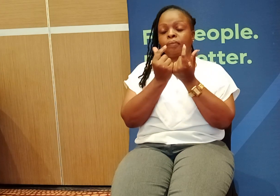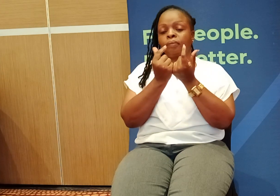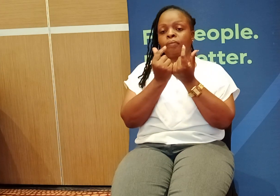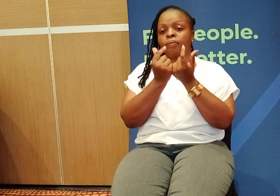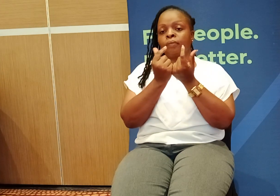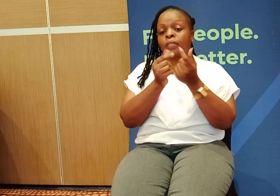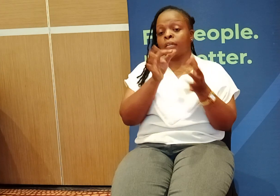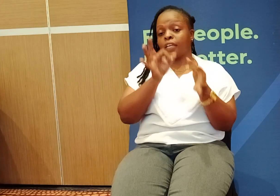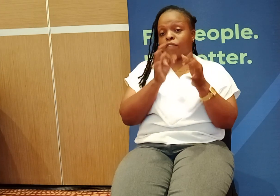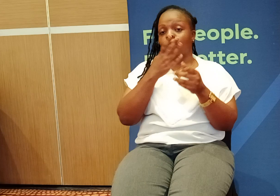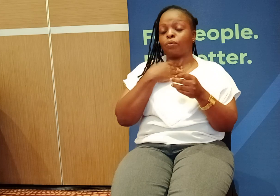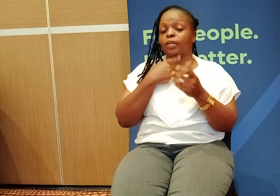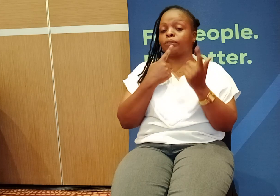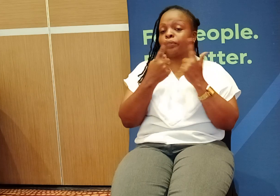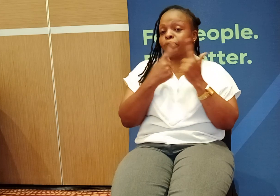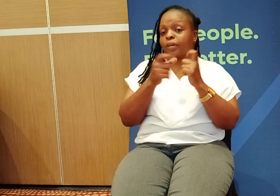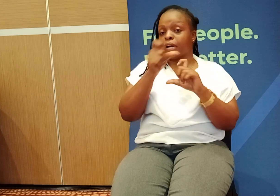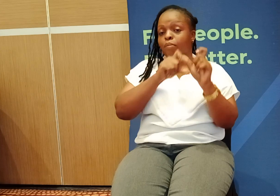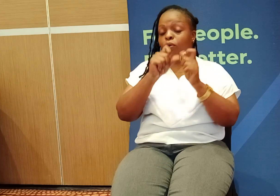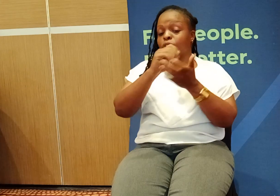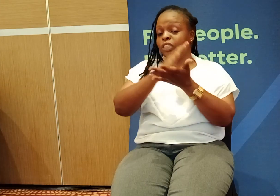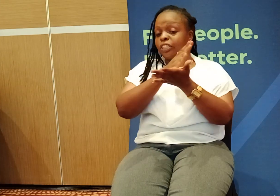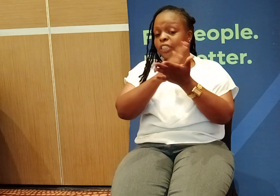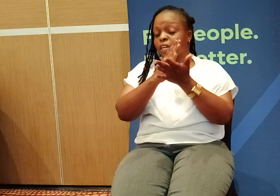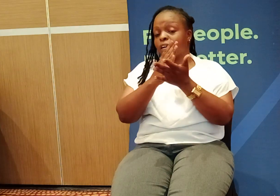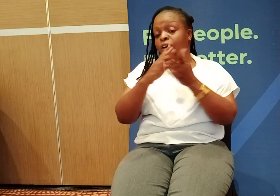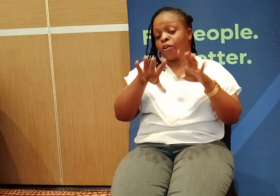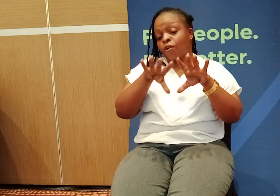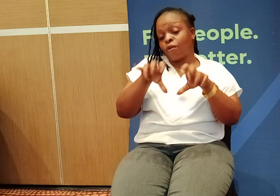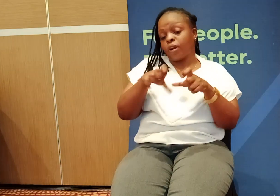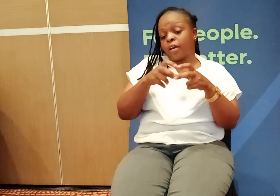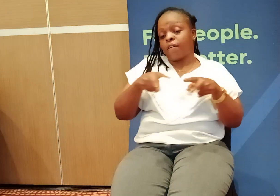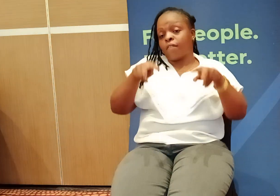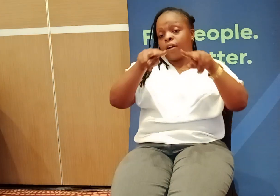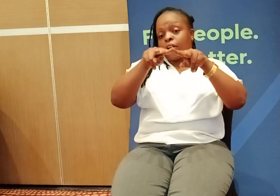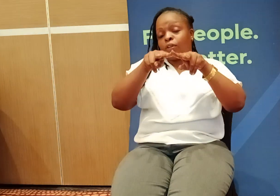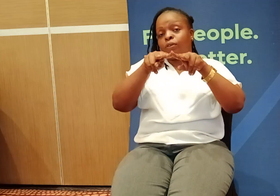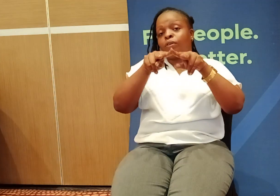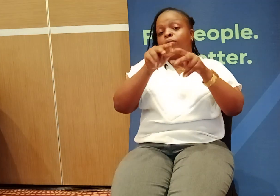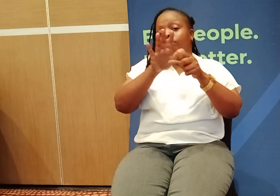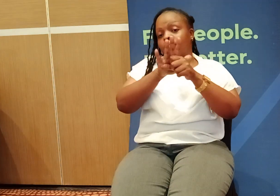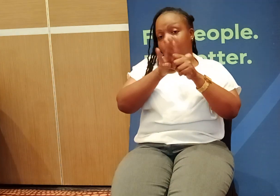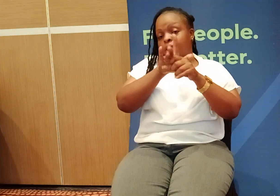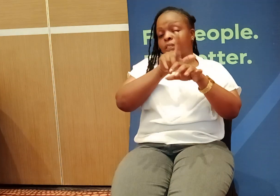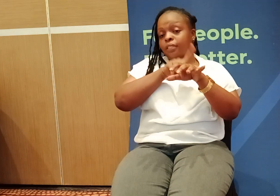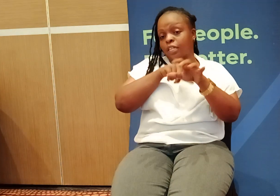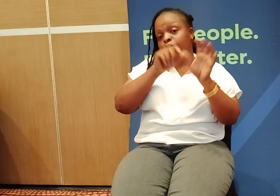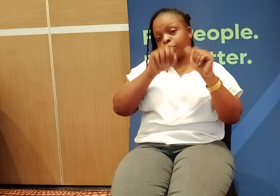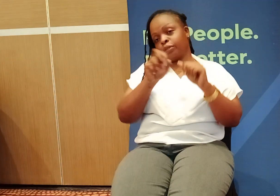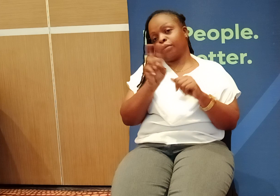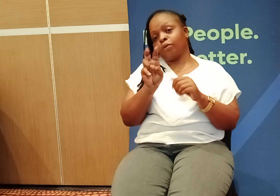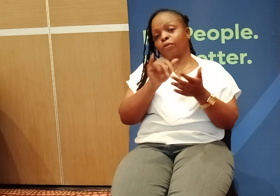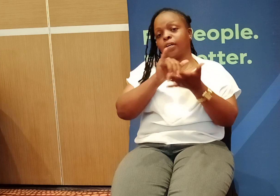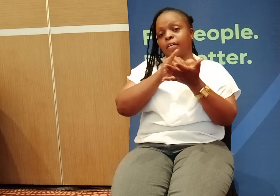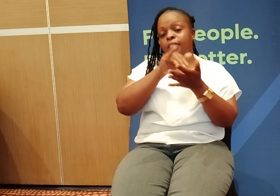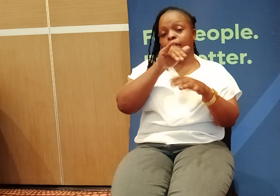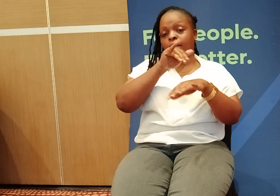If you want to talk about shareholder value, the number of instances, we have to look at that. We grew shareholder equity